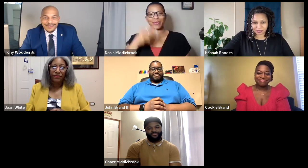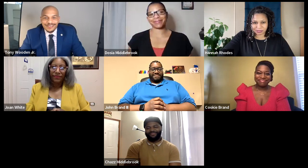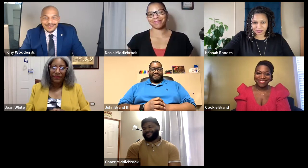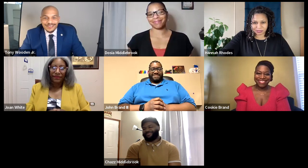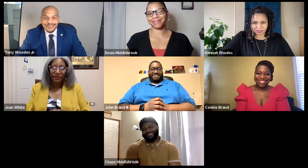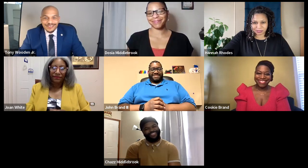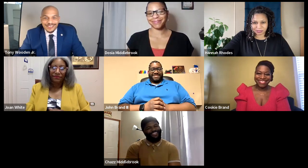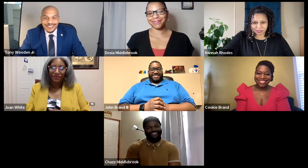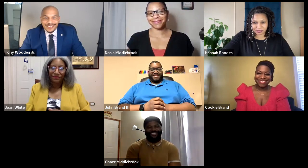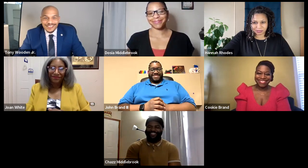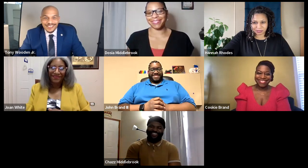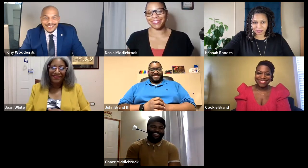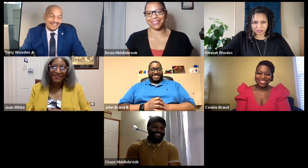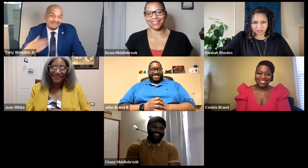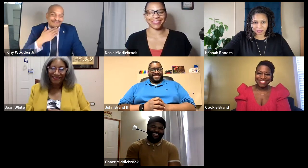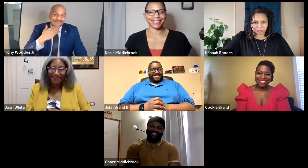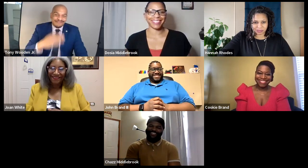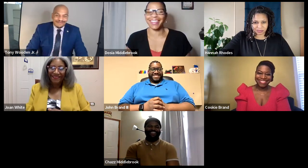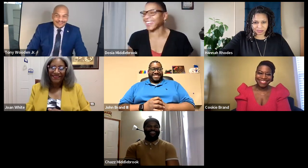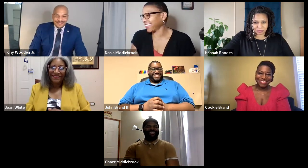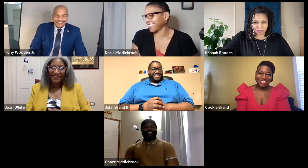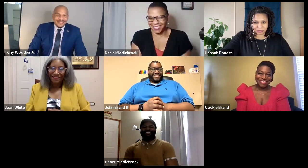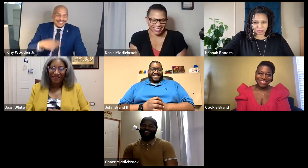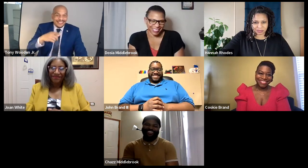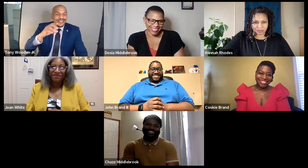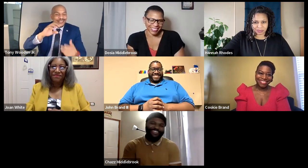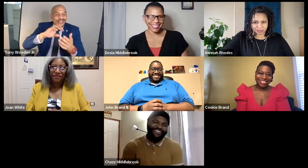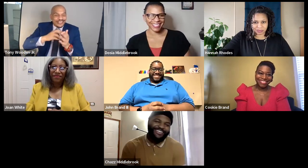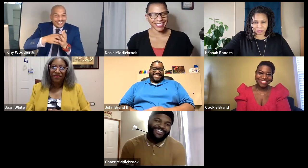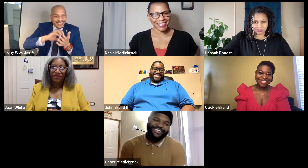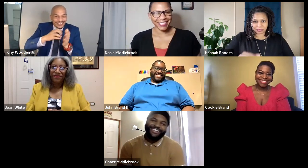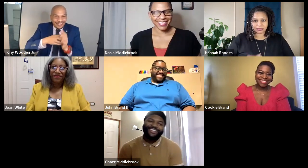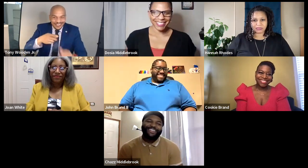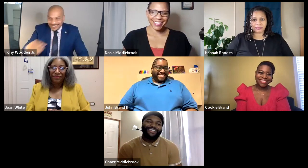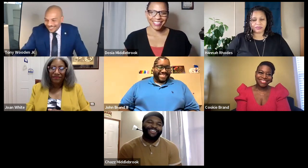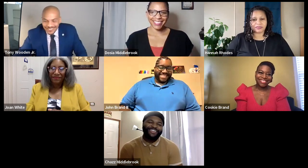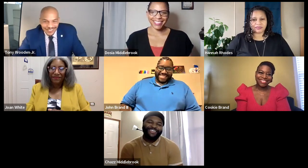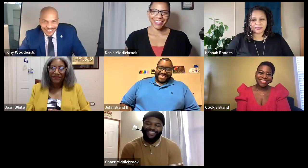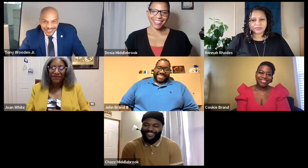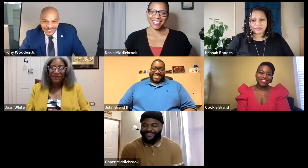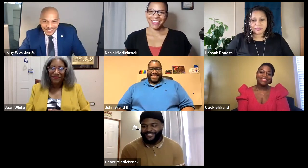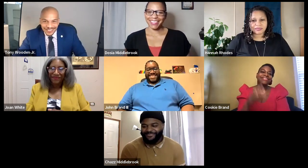in the family. I'm joined by my handsome nephew who's here present. You'll see him soon. All right, Cookie, you're up